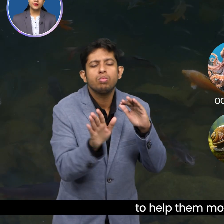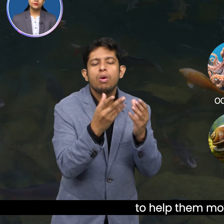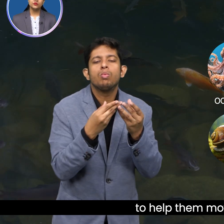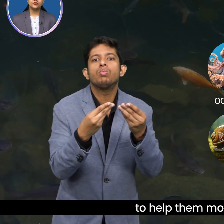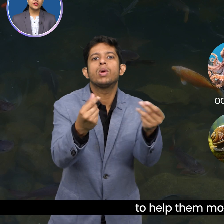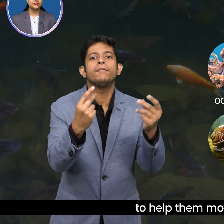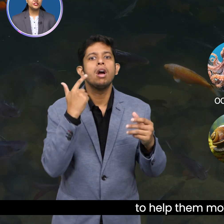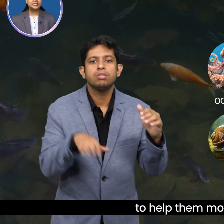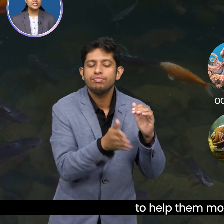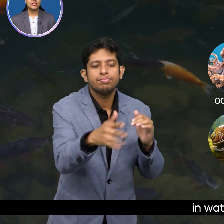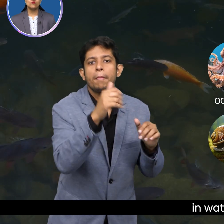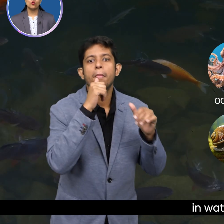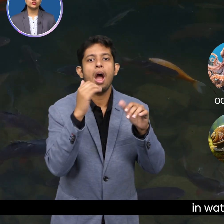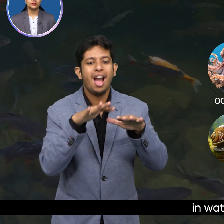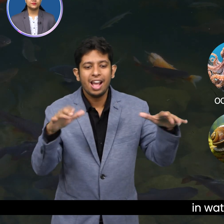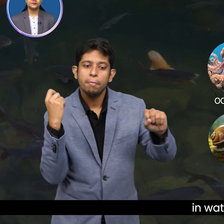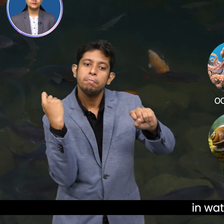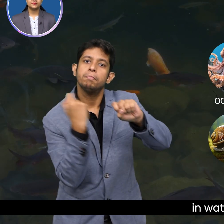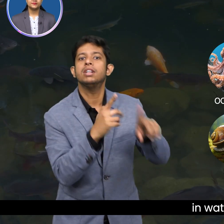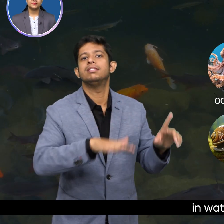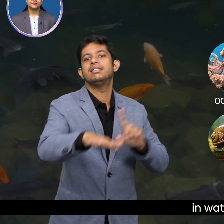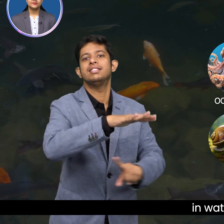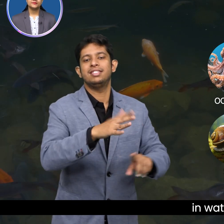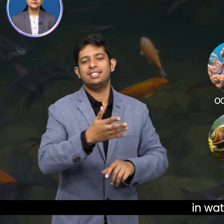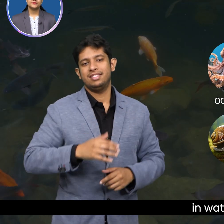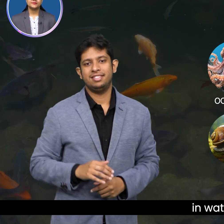help them move efficiently in water.